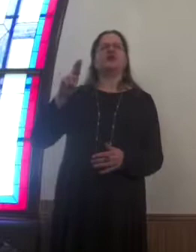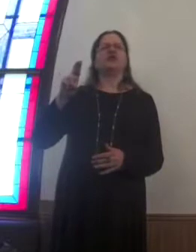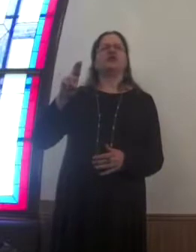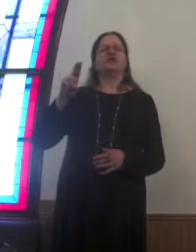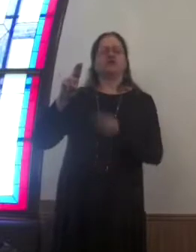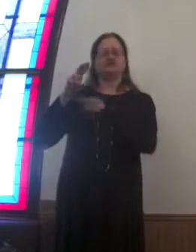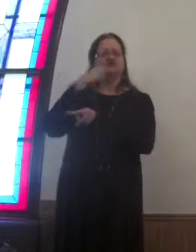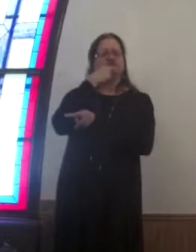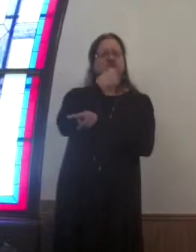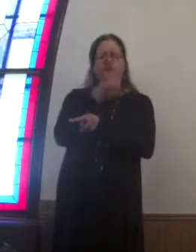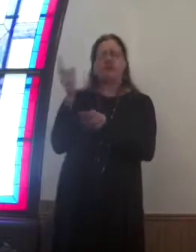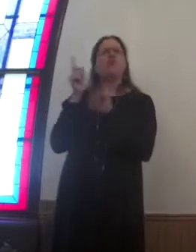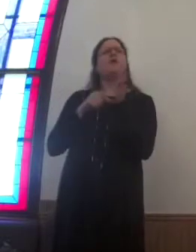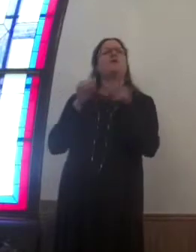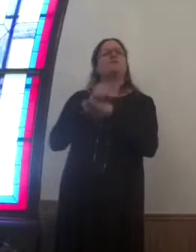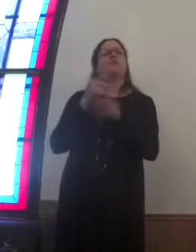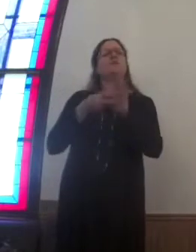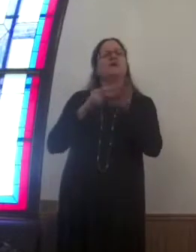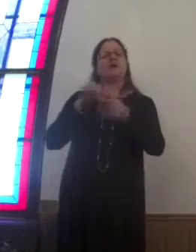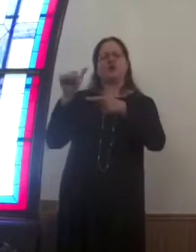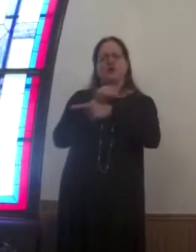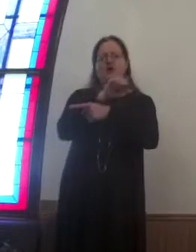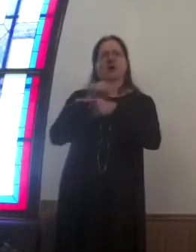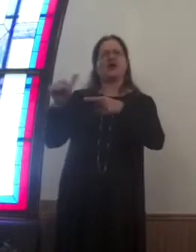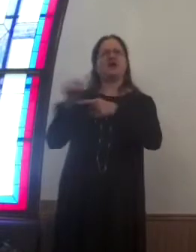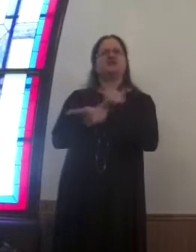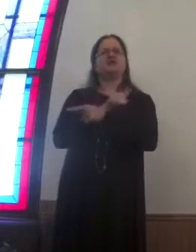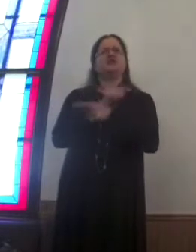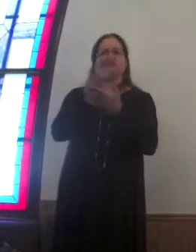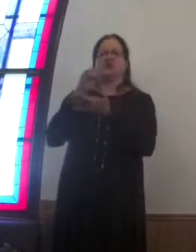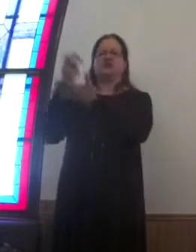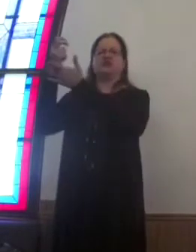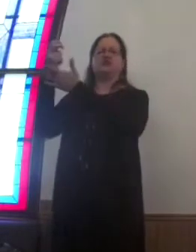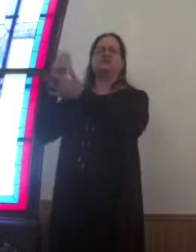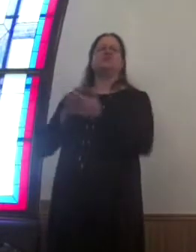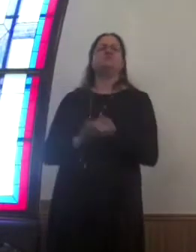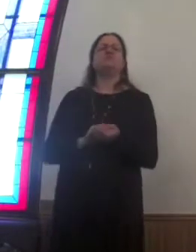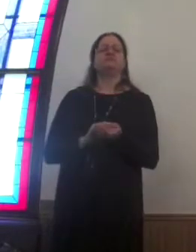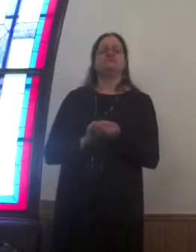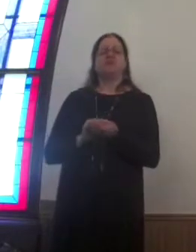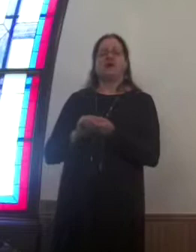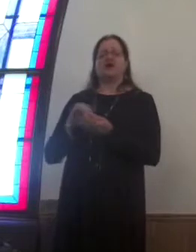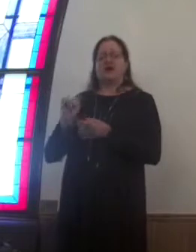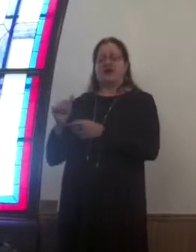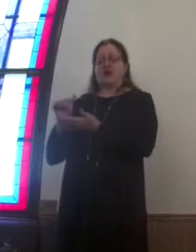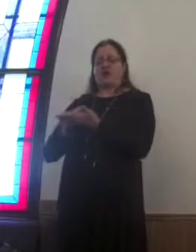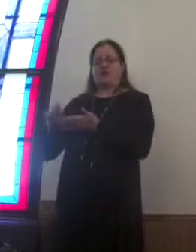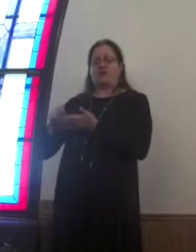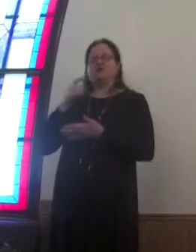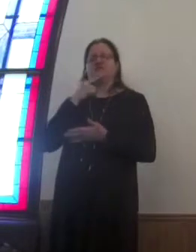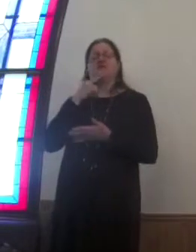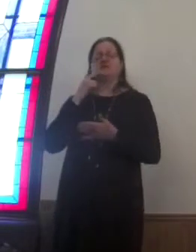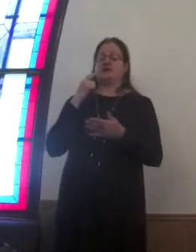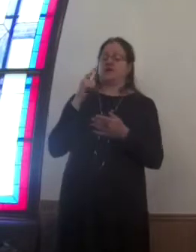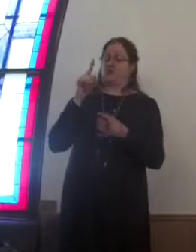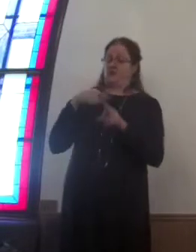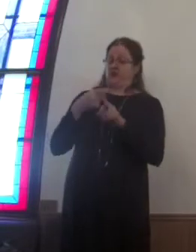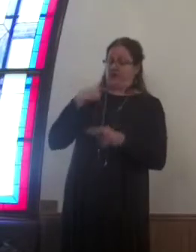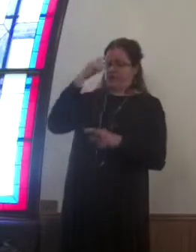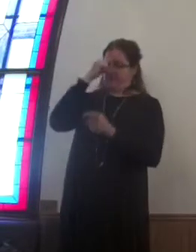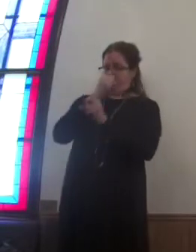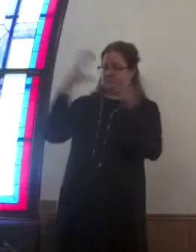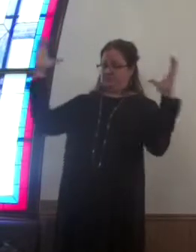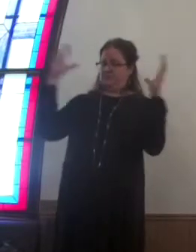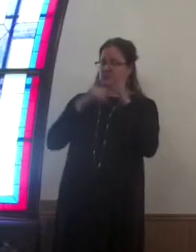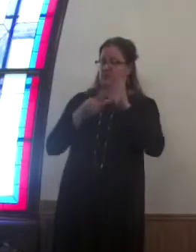resurrection is. Gallagher, who is a minister, says, when I think about resurrection now, I not